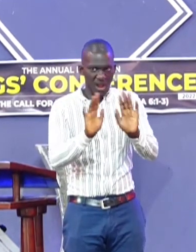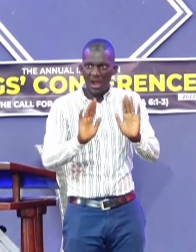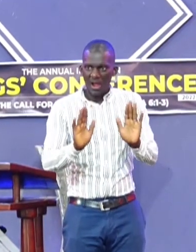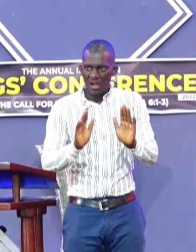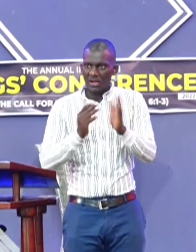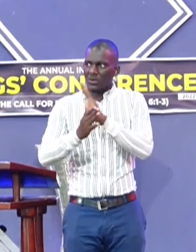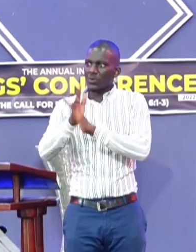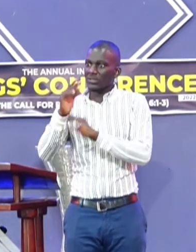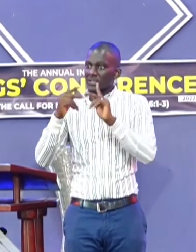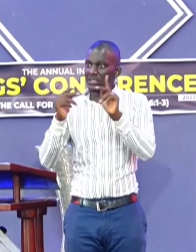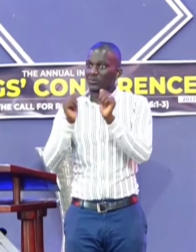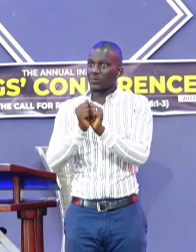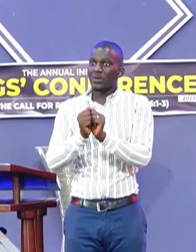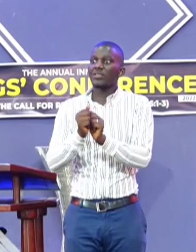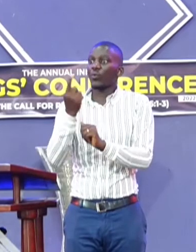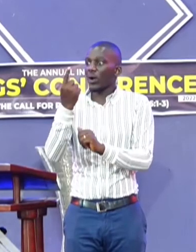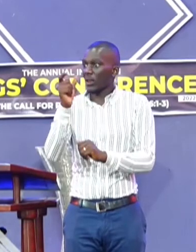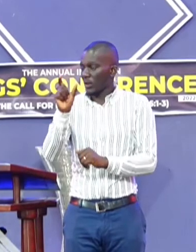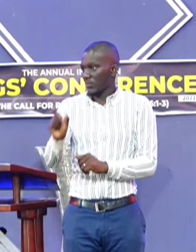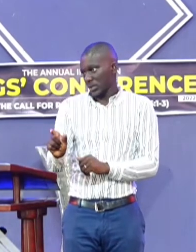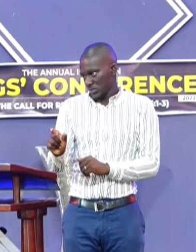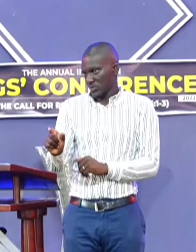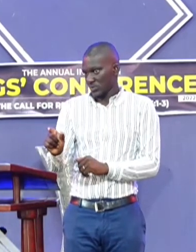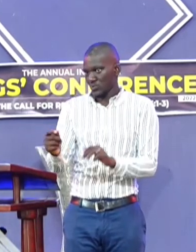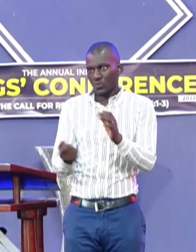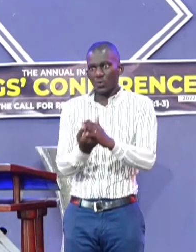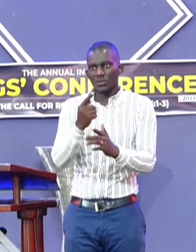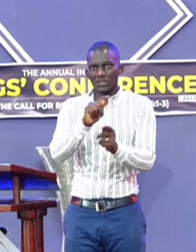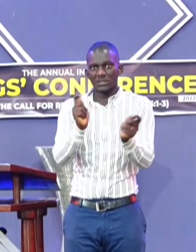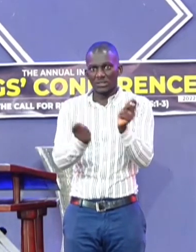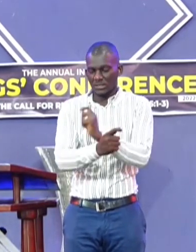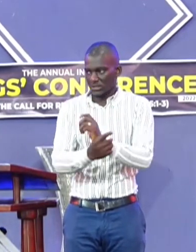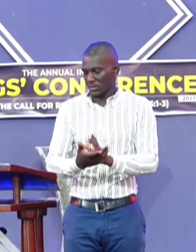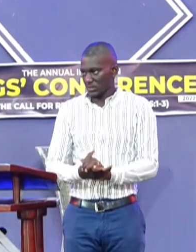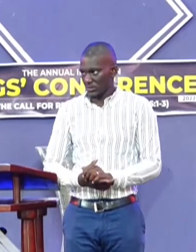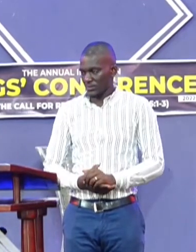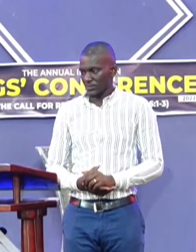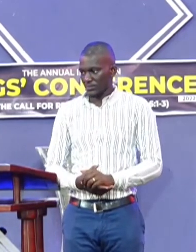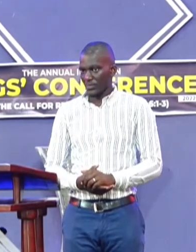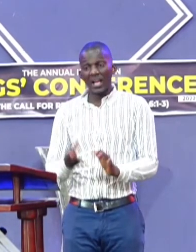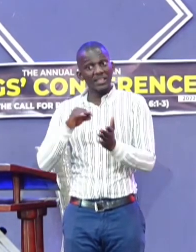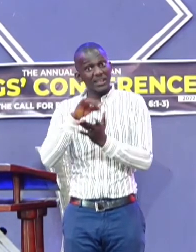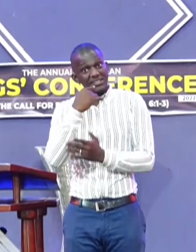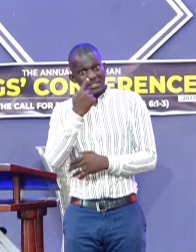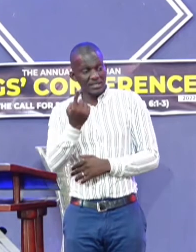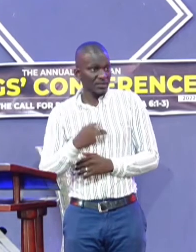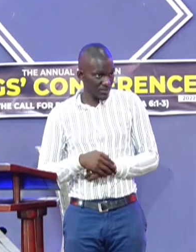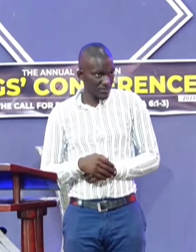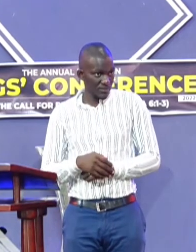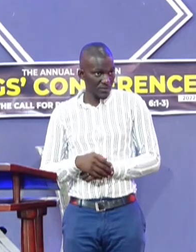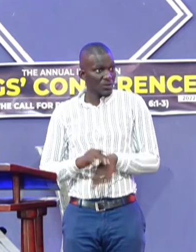Katonda atandika na muntu. But God begins with one person. Okuleta enkyuka kyuka. To bring a change. Nchidamu. I repeat myself.